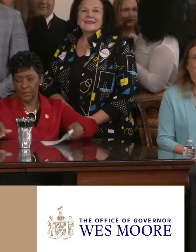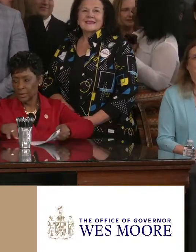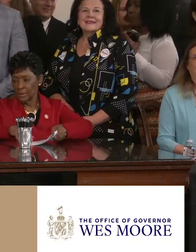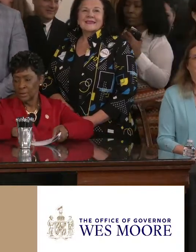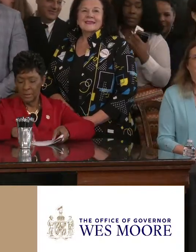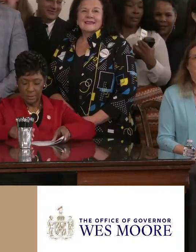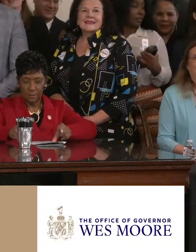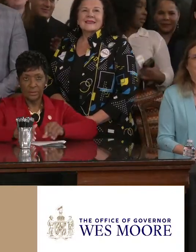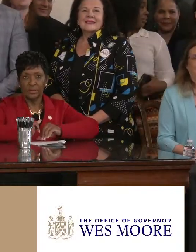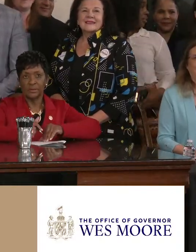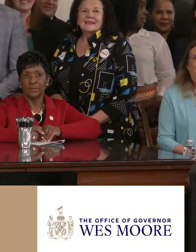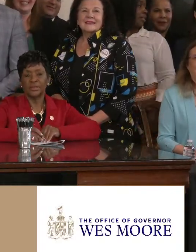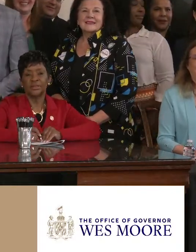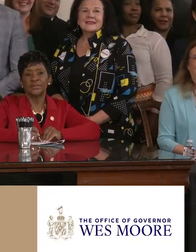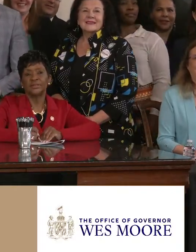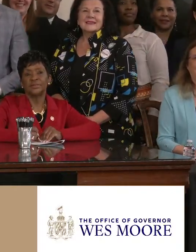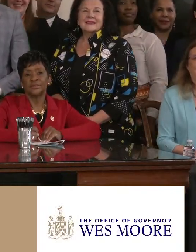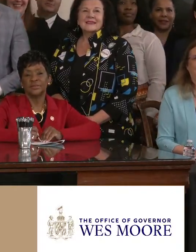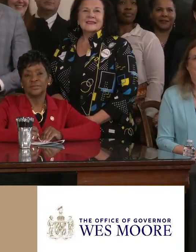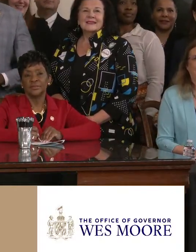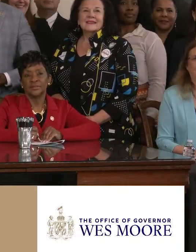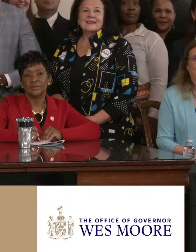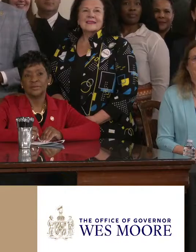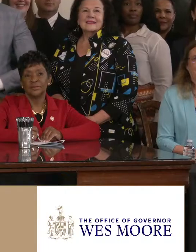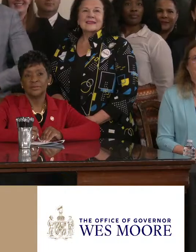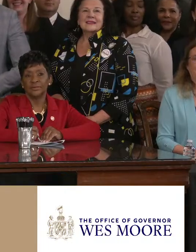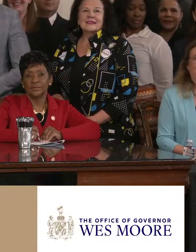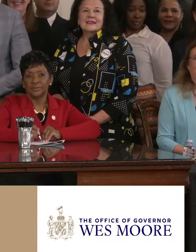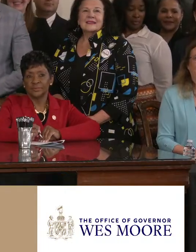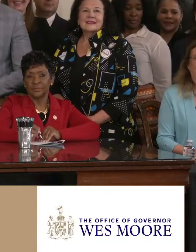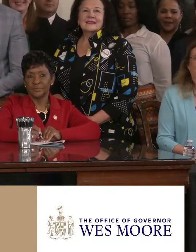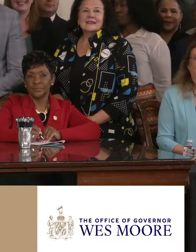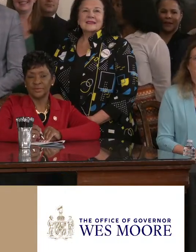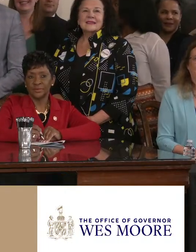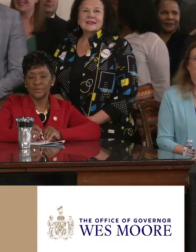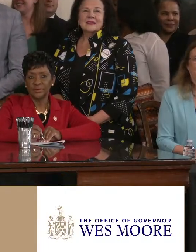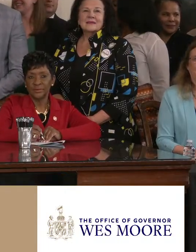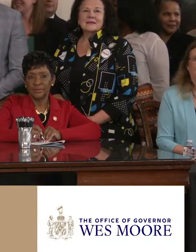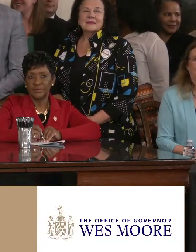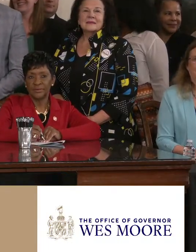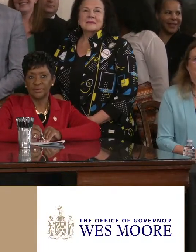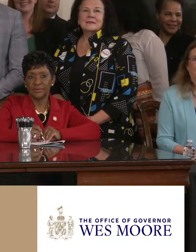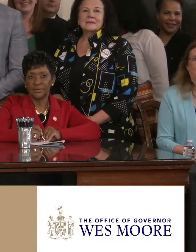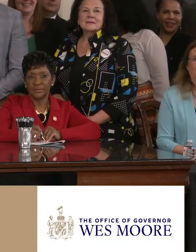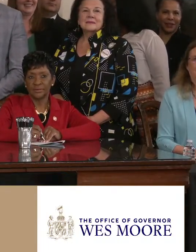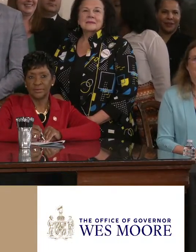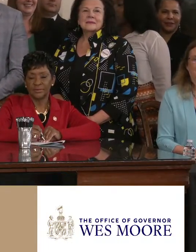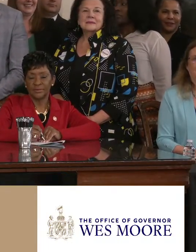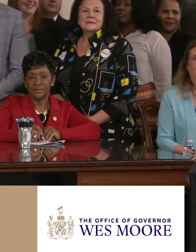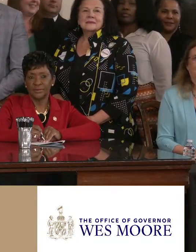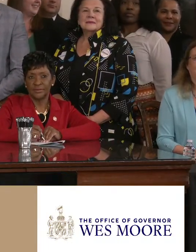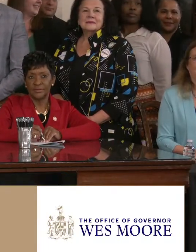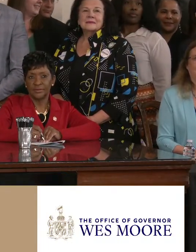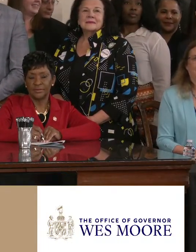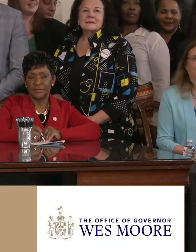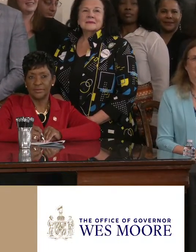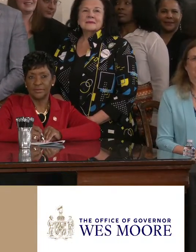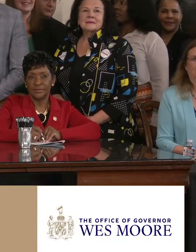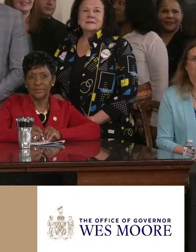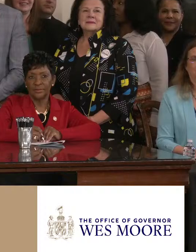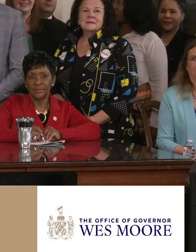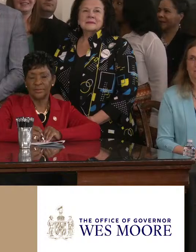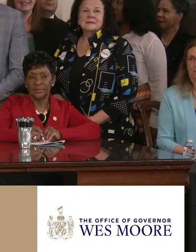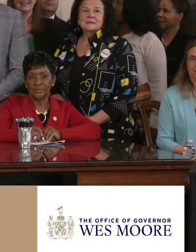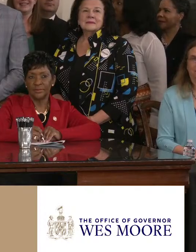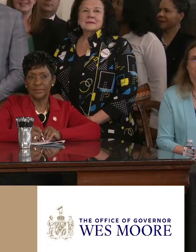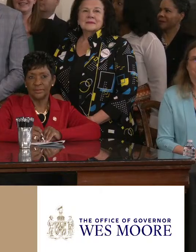These eyes on the camera. All right, make sure you are stationed in between the person in front of you, not right behind them. And gentlemen